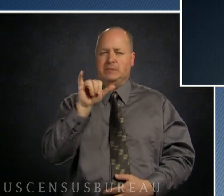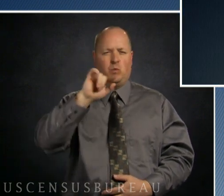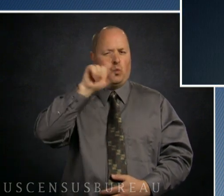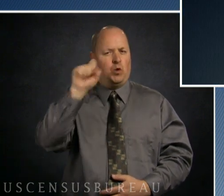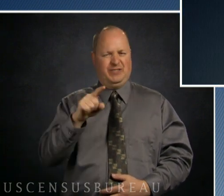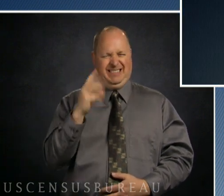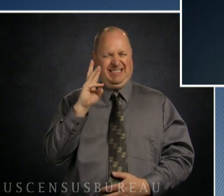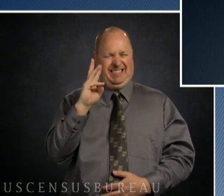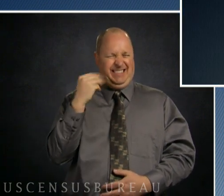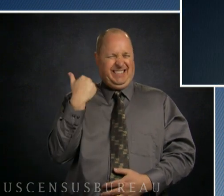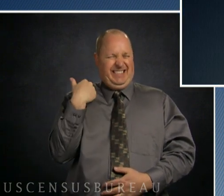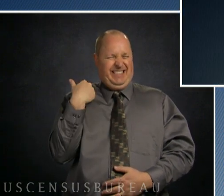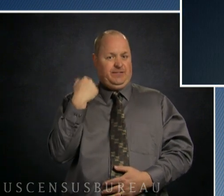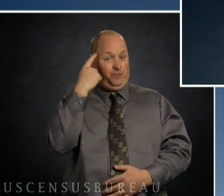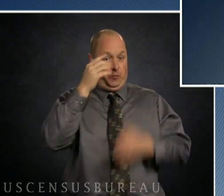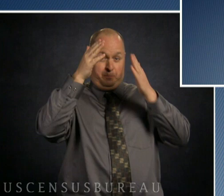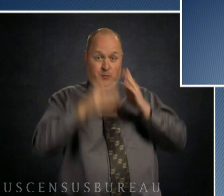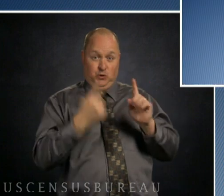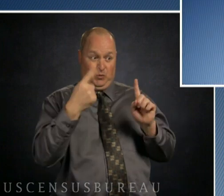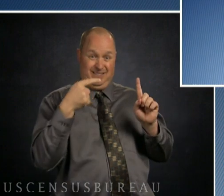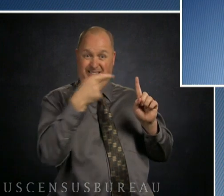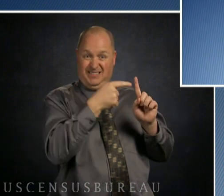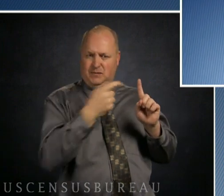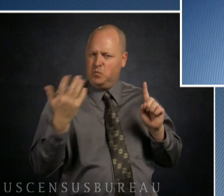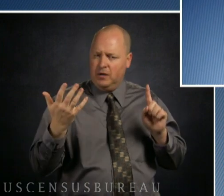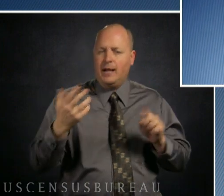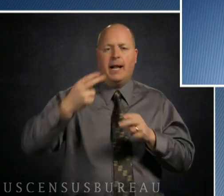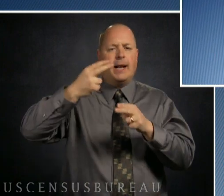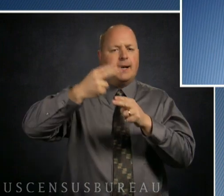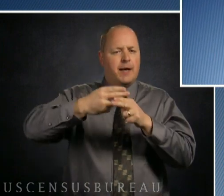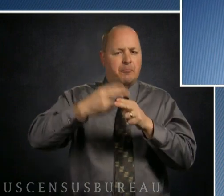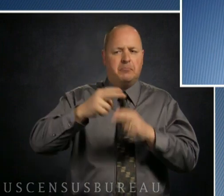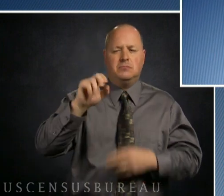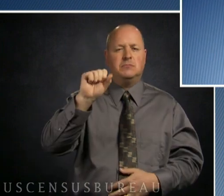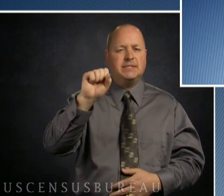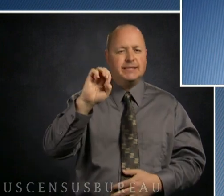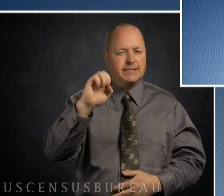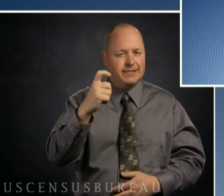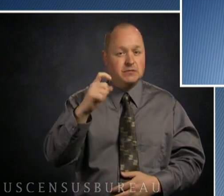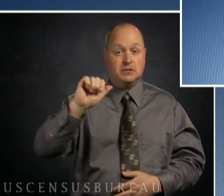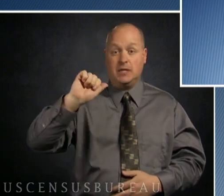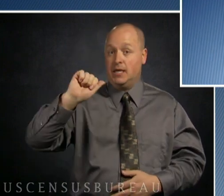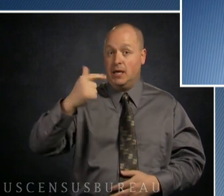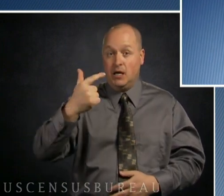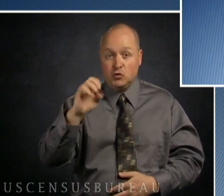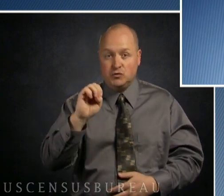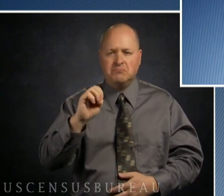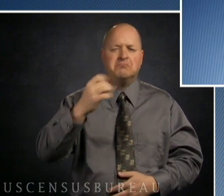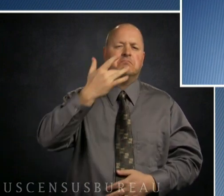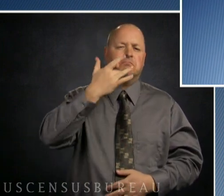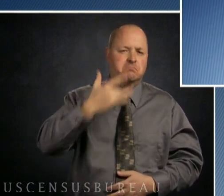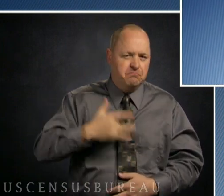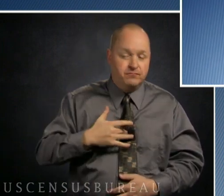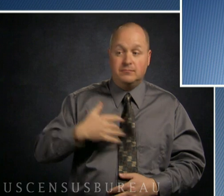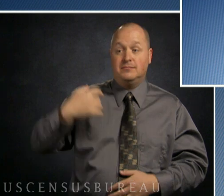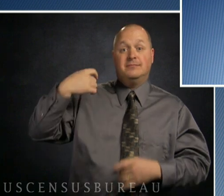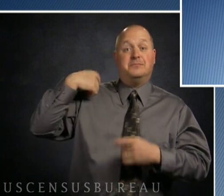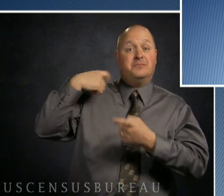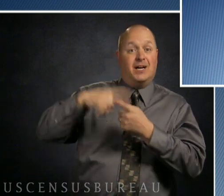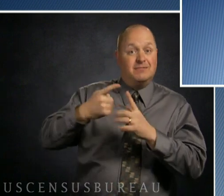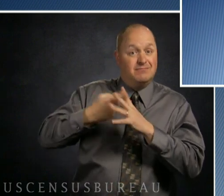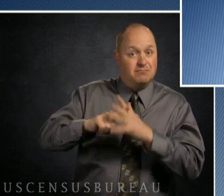6 of the questions are the same as the last 6 questions you answered for person 1. Name, sex, age